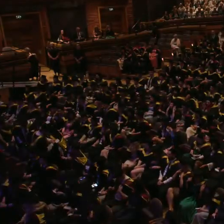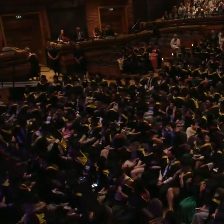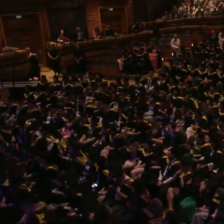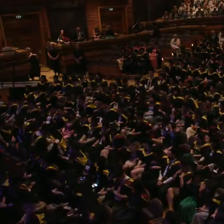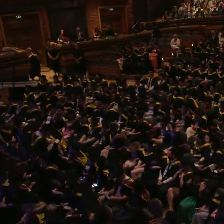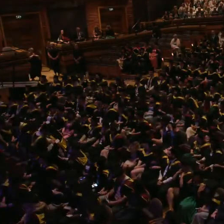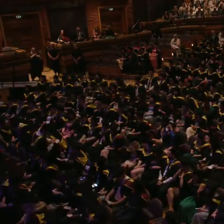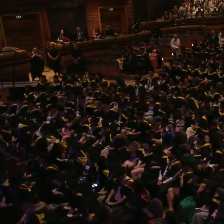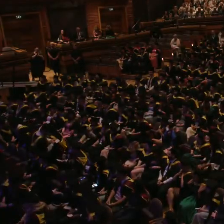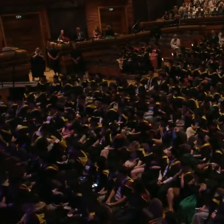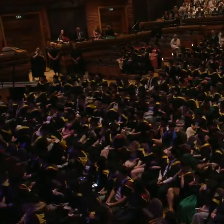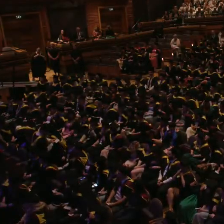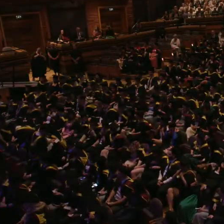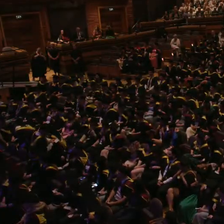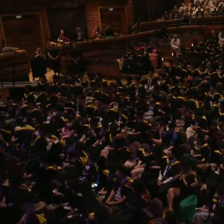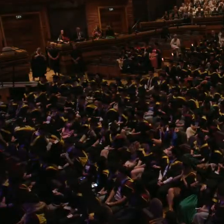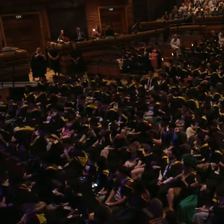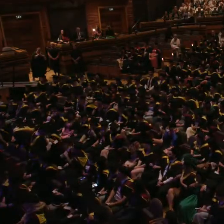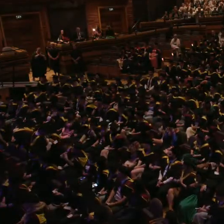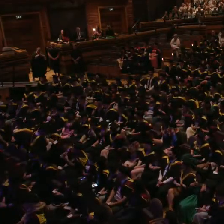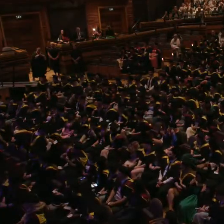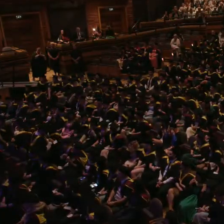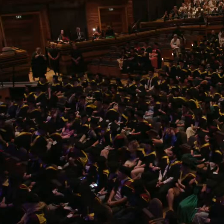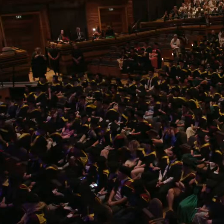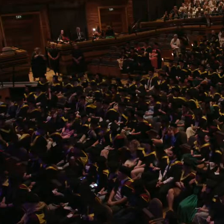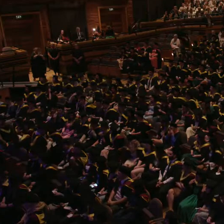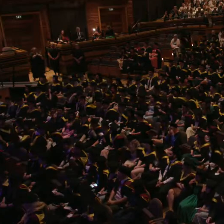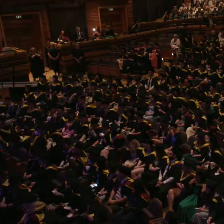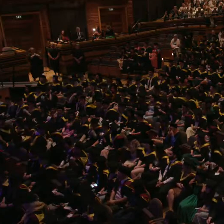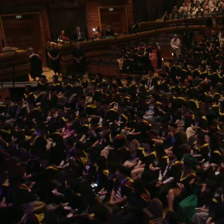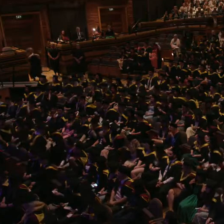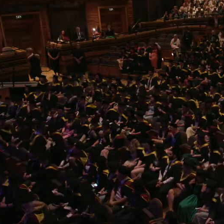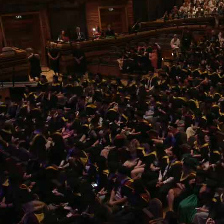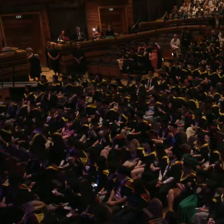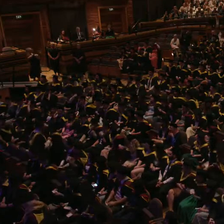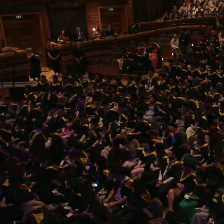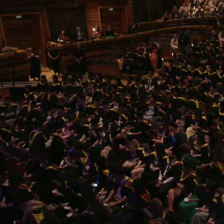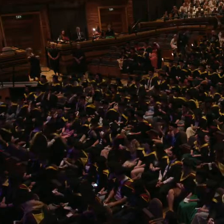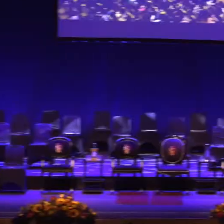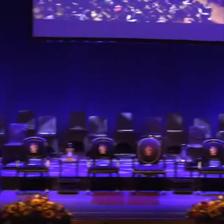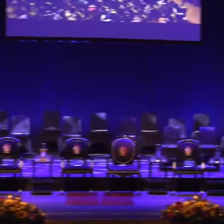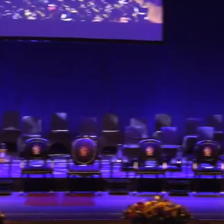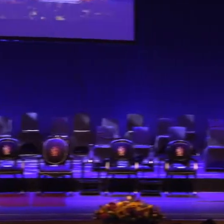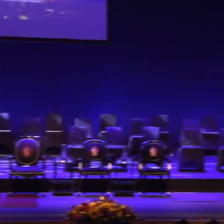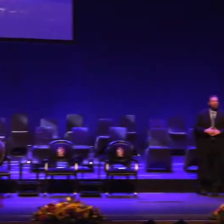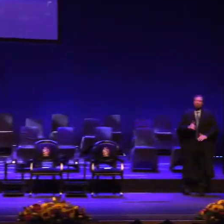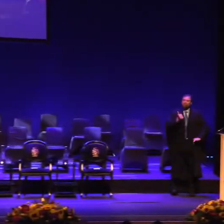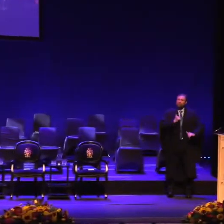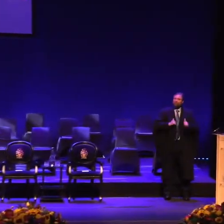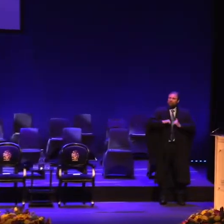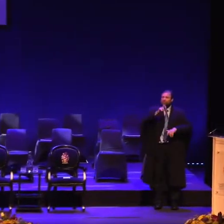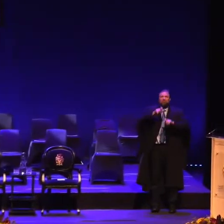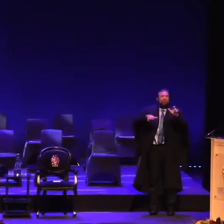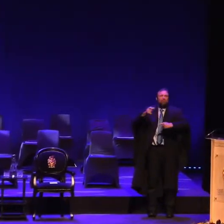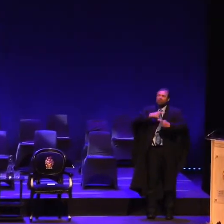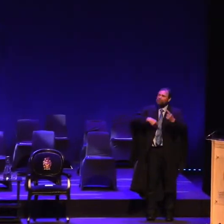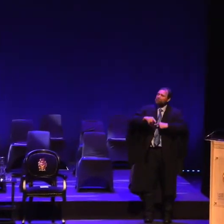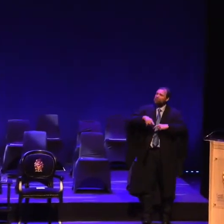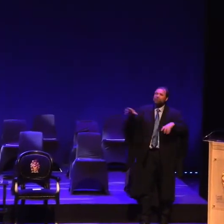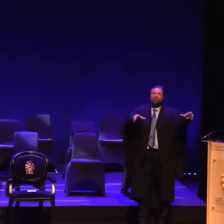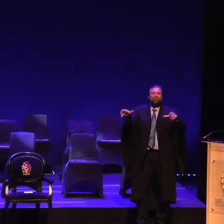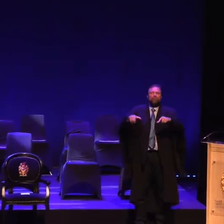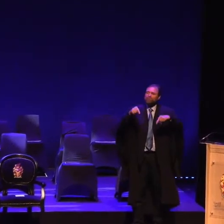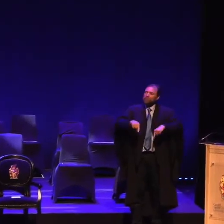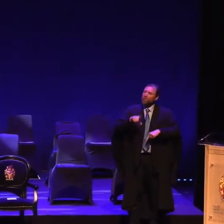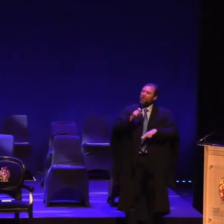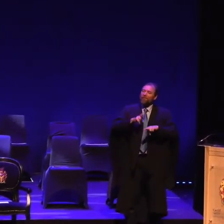Good morning. Friends and guests, we are proud to welcome you to Cardiff Metropolitan University